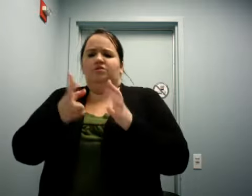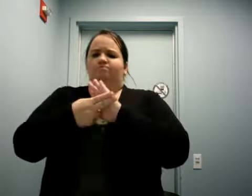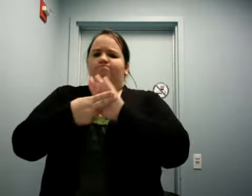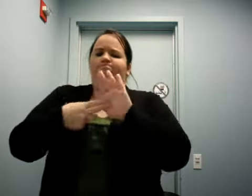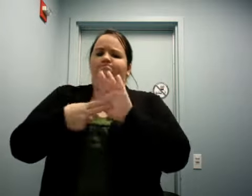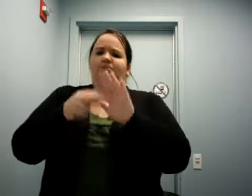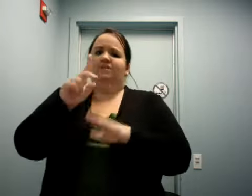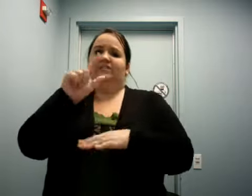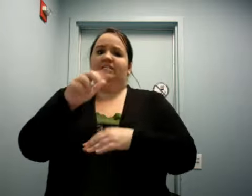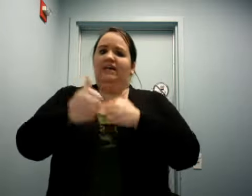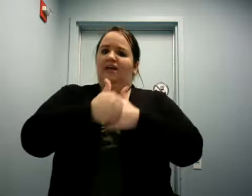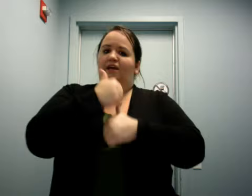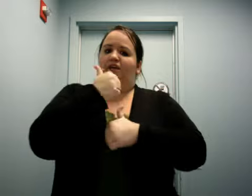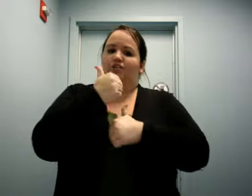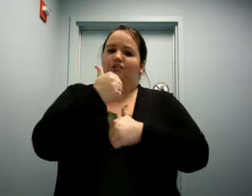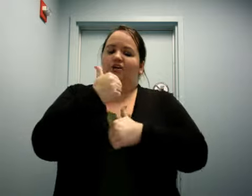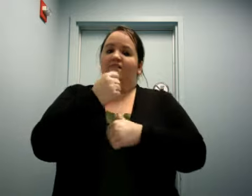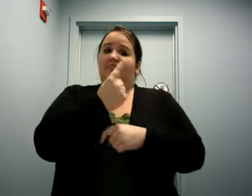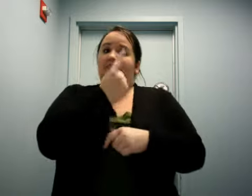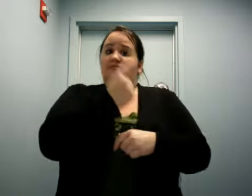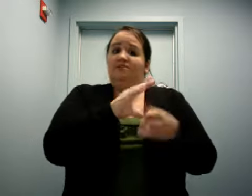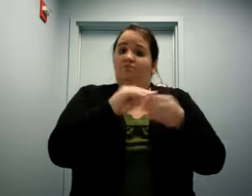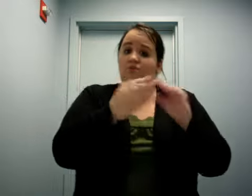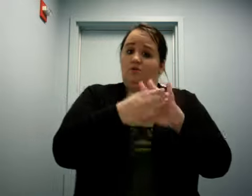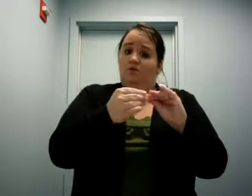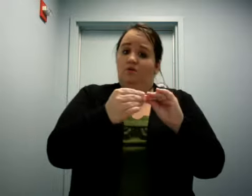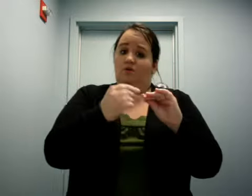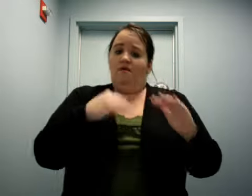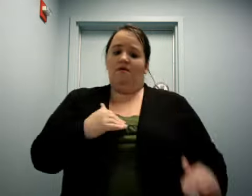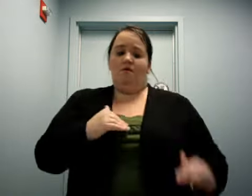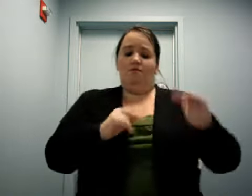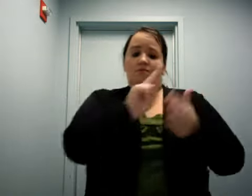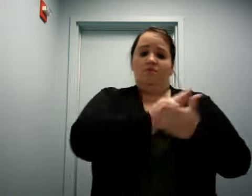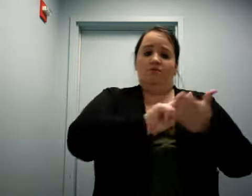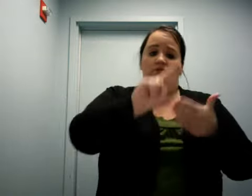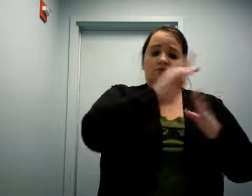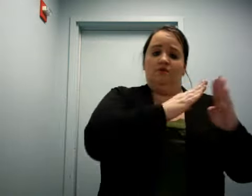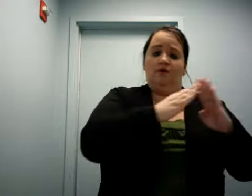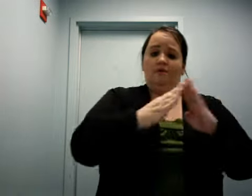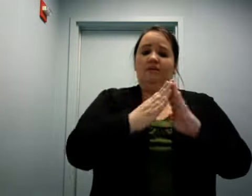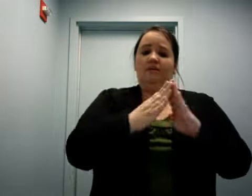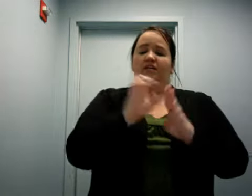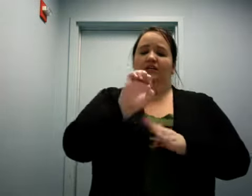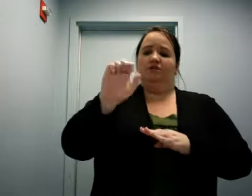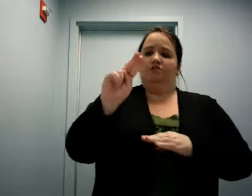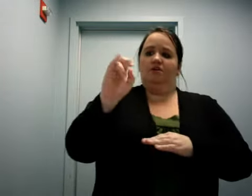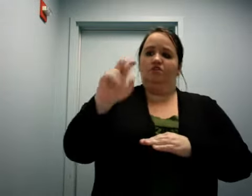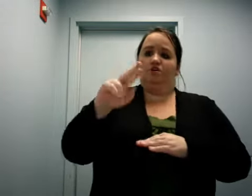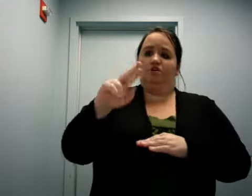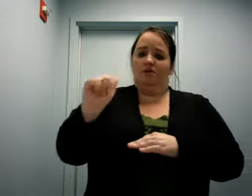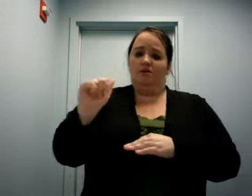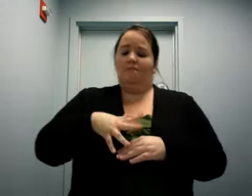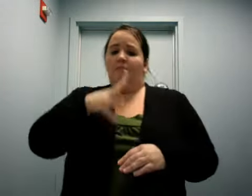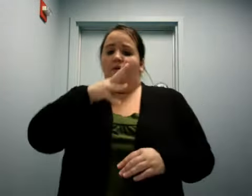the single story. I grew up on a university campus in eastern Nigeria. My mother says that I started reading at the age of